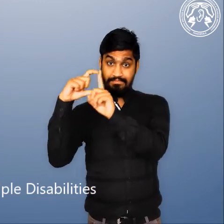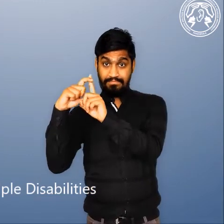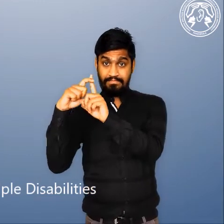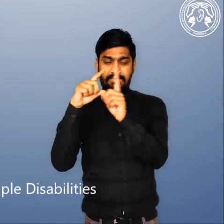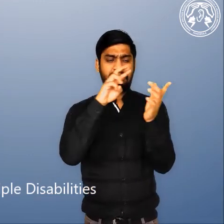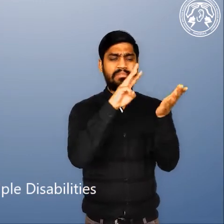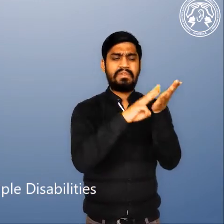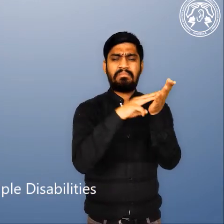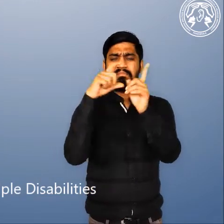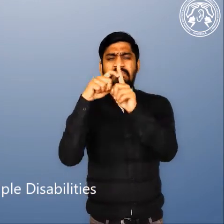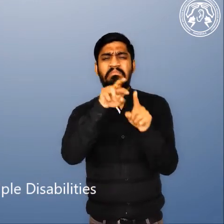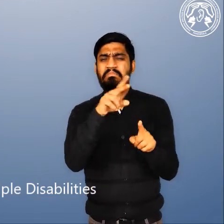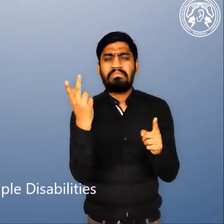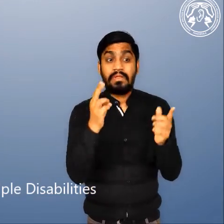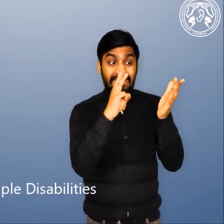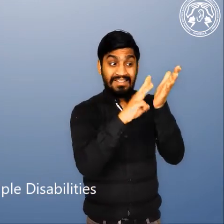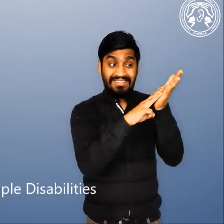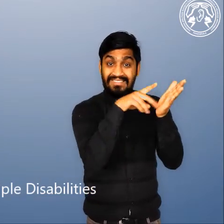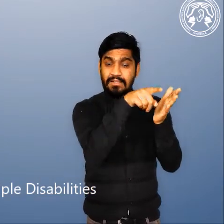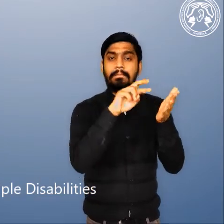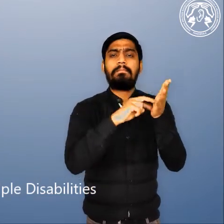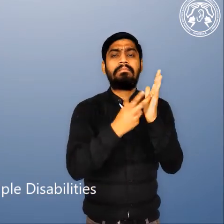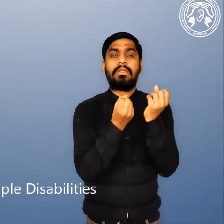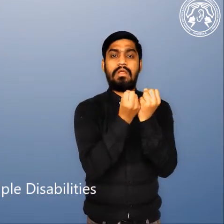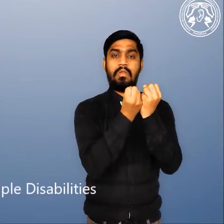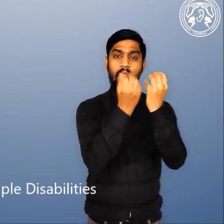5. Multiple disabilities.